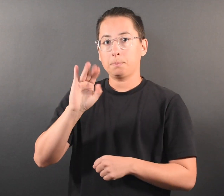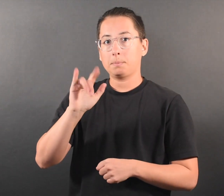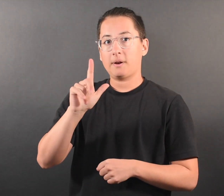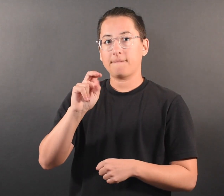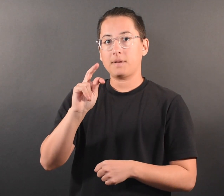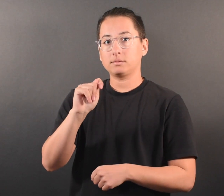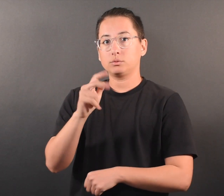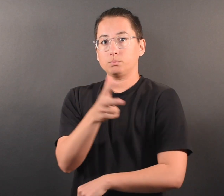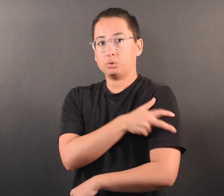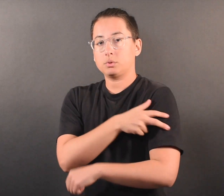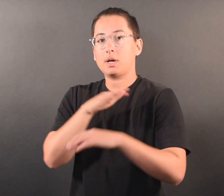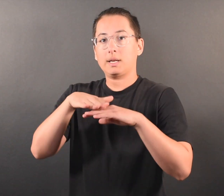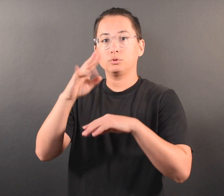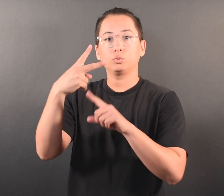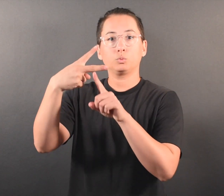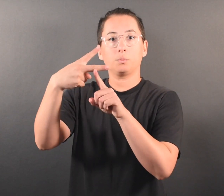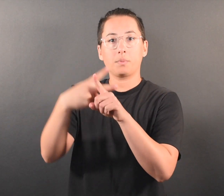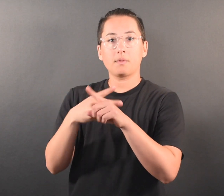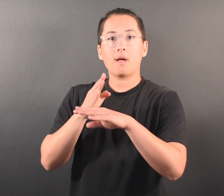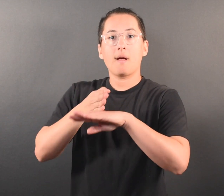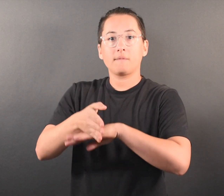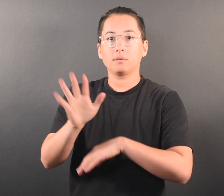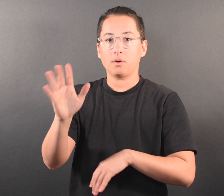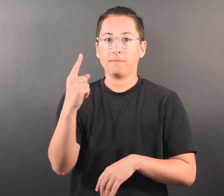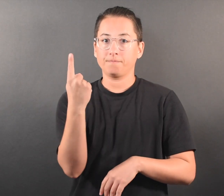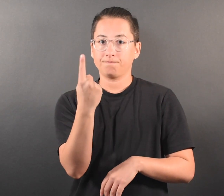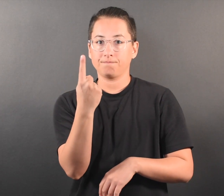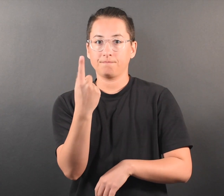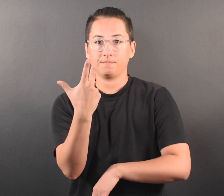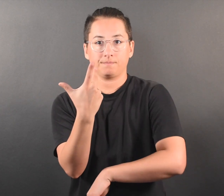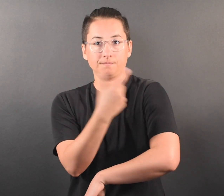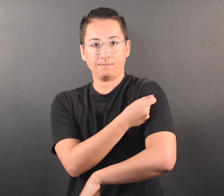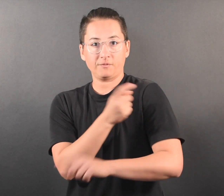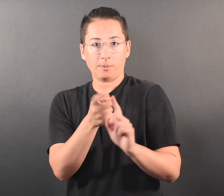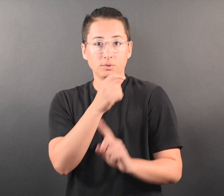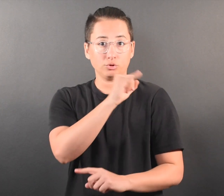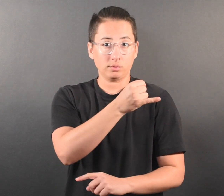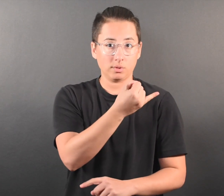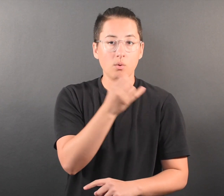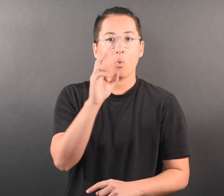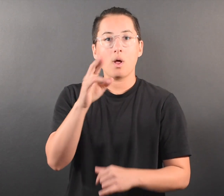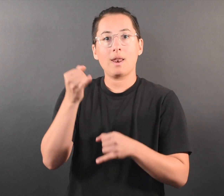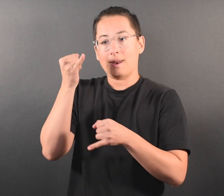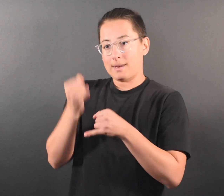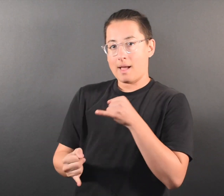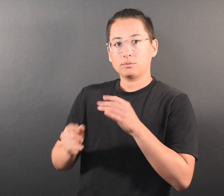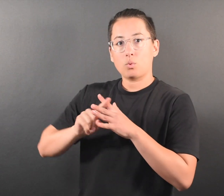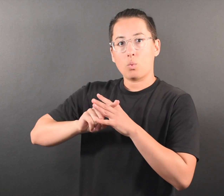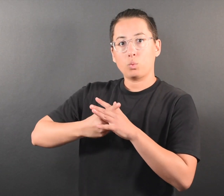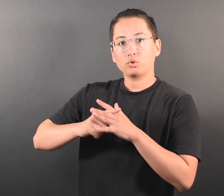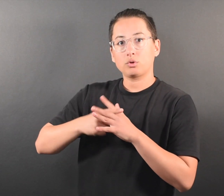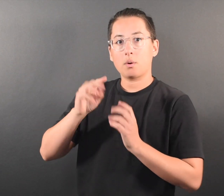bivalent booster shot at least 2 months after the single dose or their last monovalent